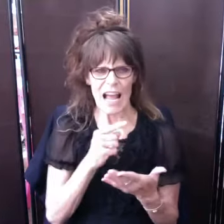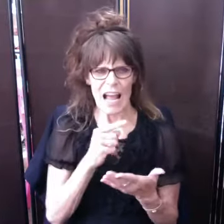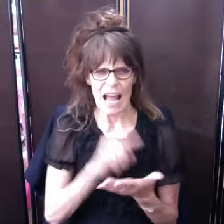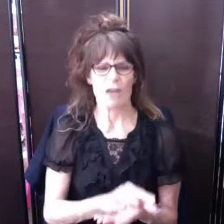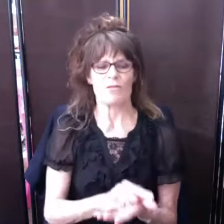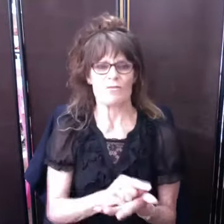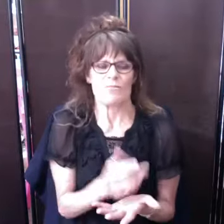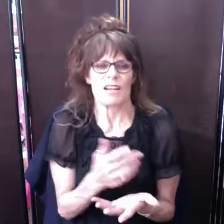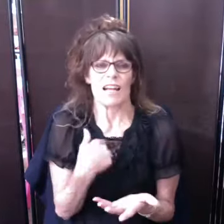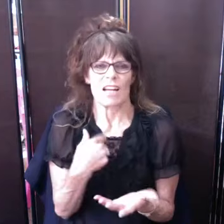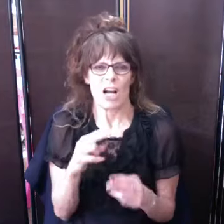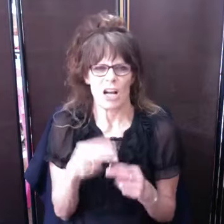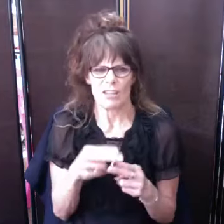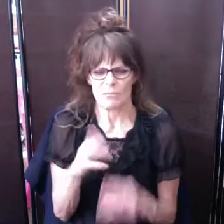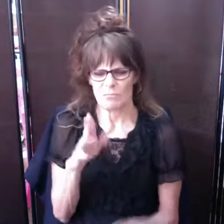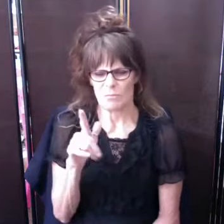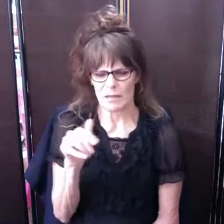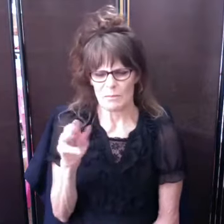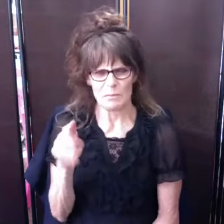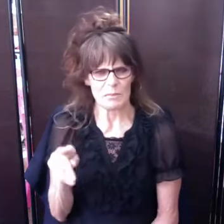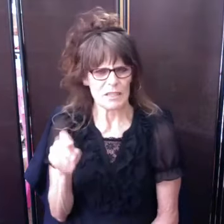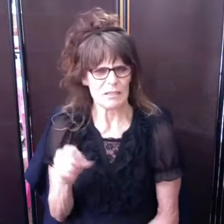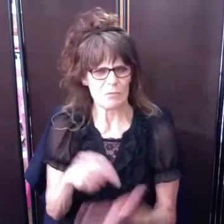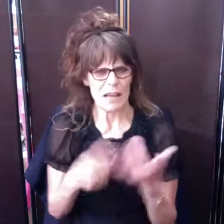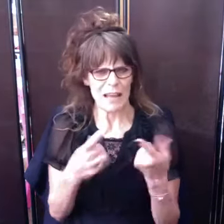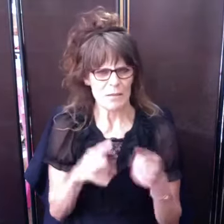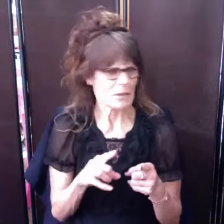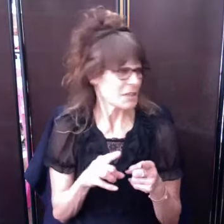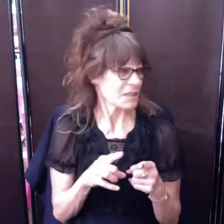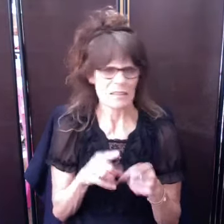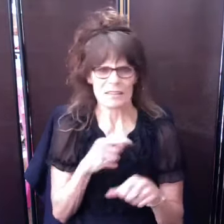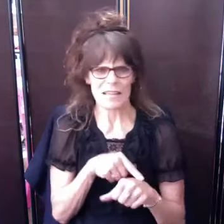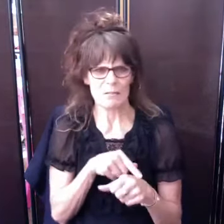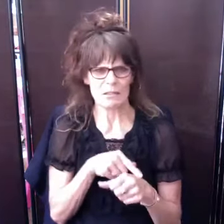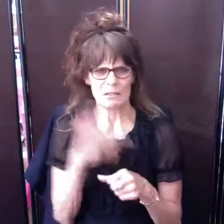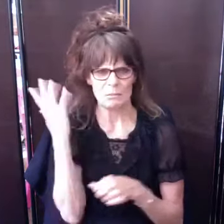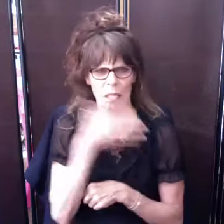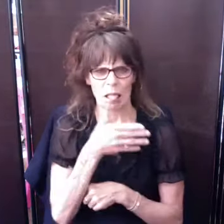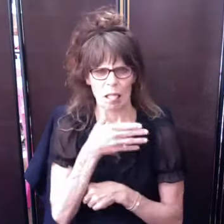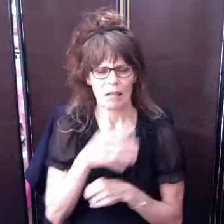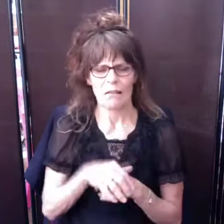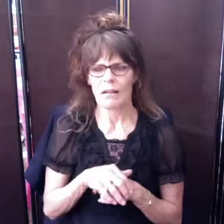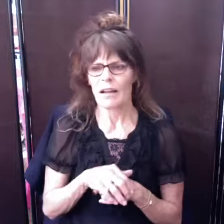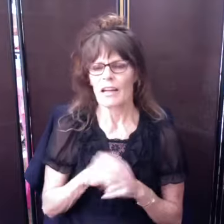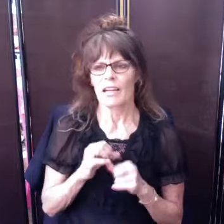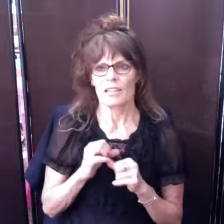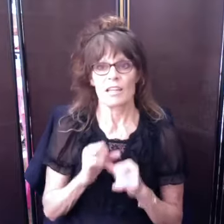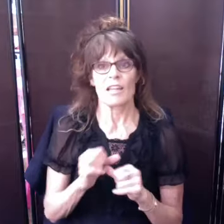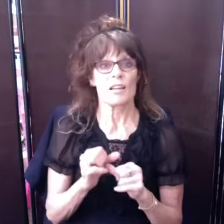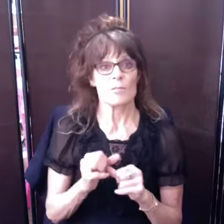called them blip. They were just odd blips. And we can tell about the duration and the intensity of the blip based on what your face looks like when